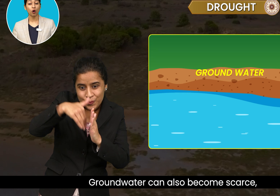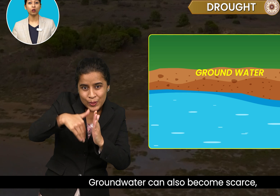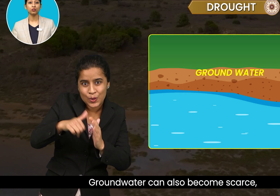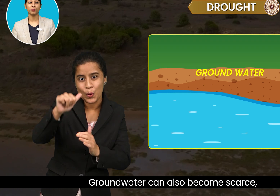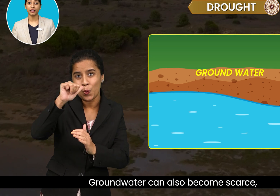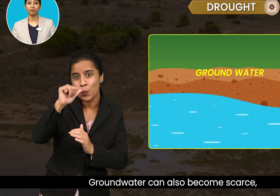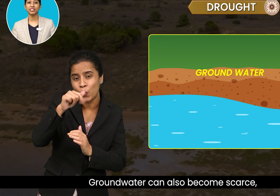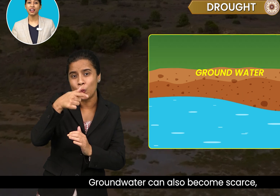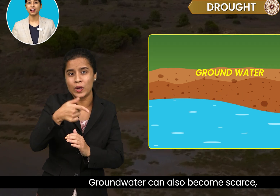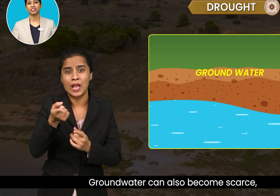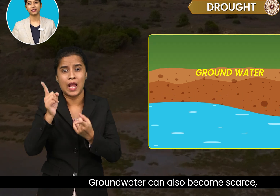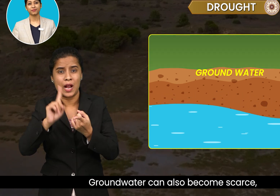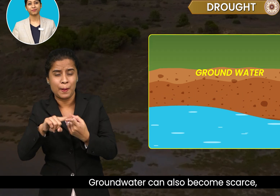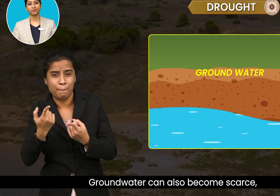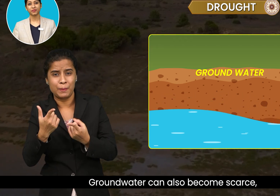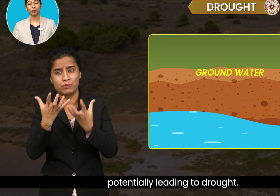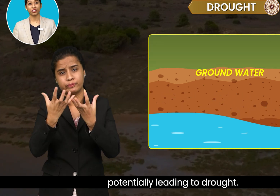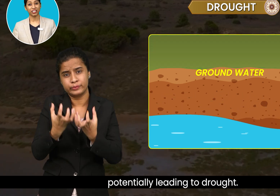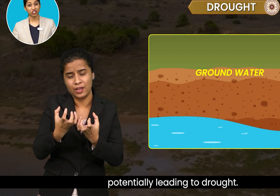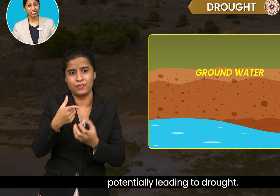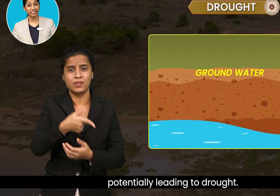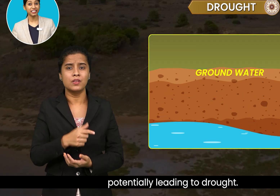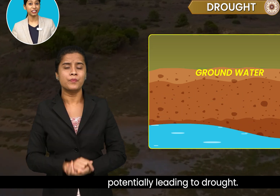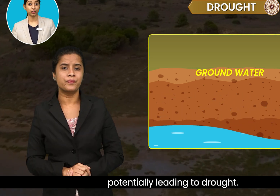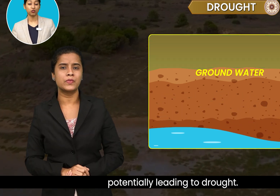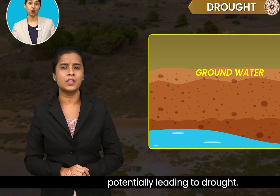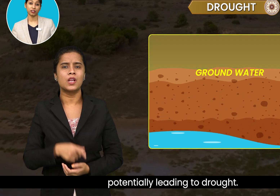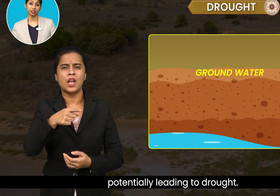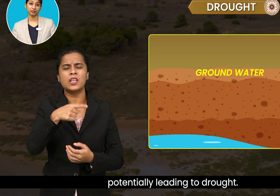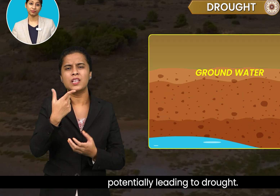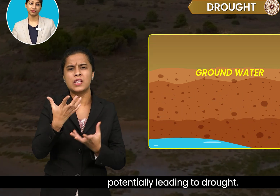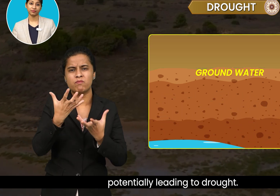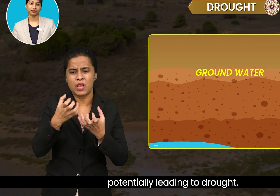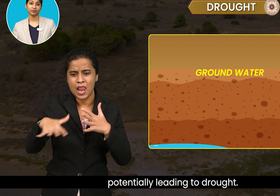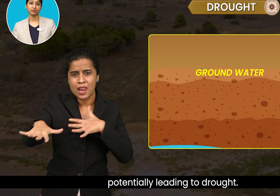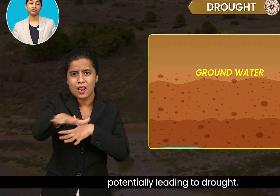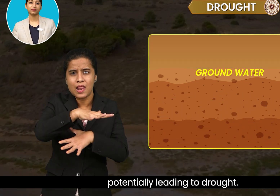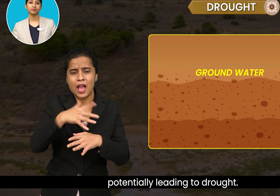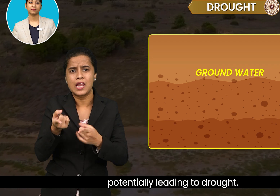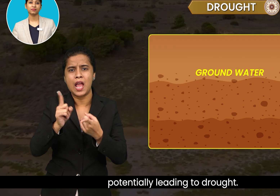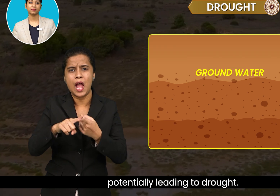Groundwater can also become scarce, potentially leading to drought.